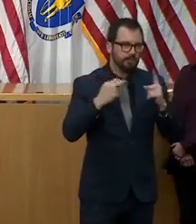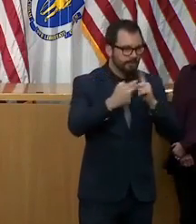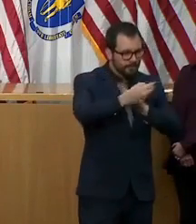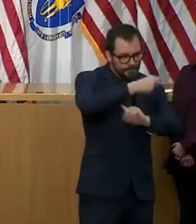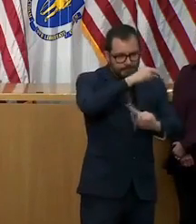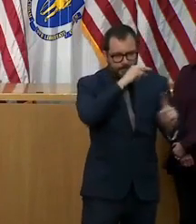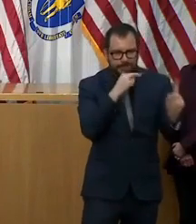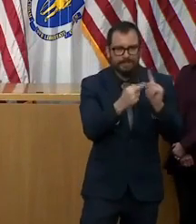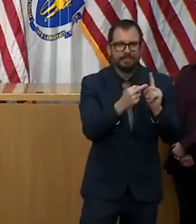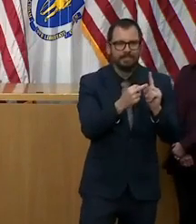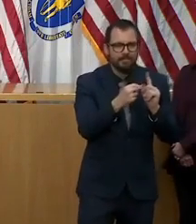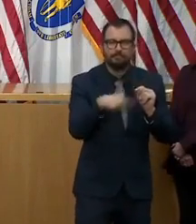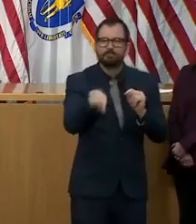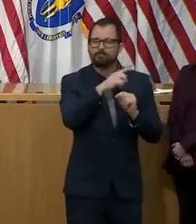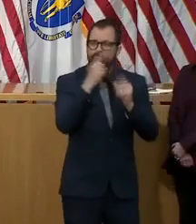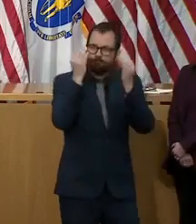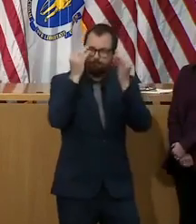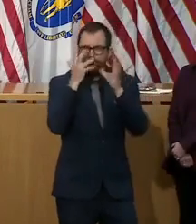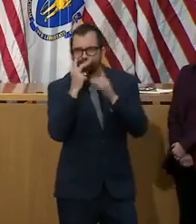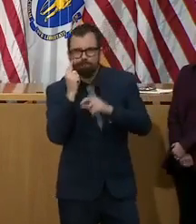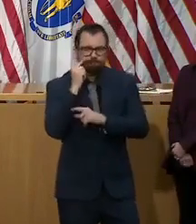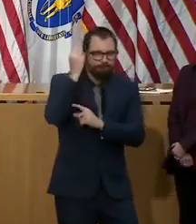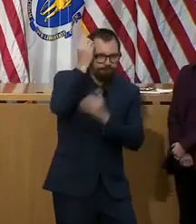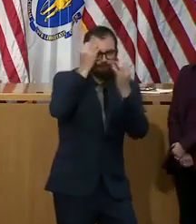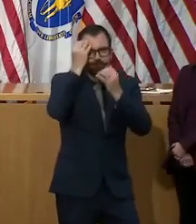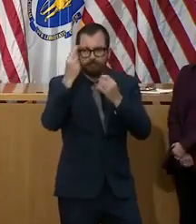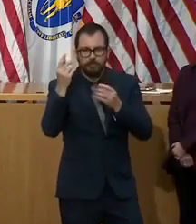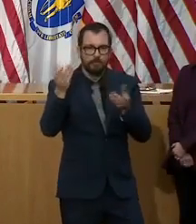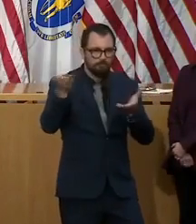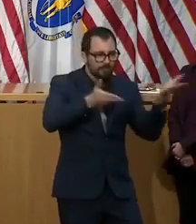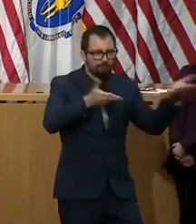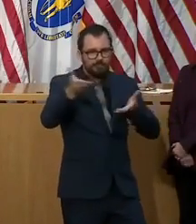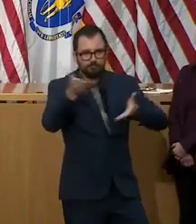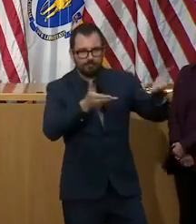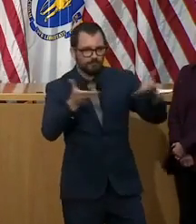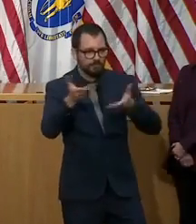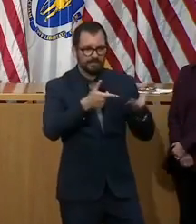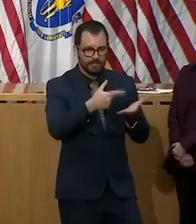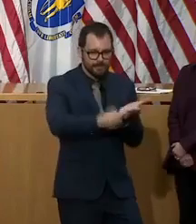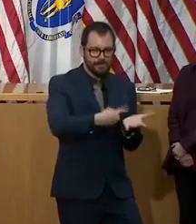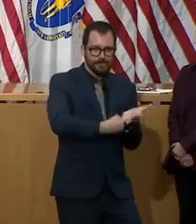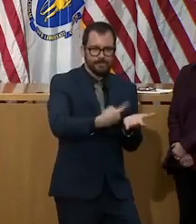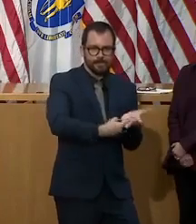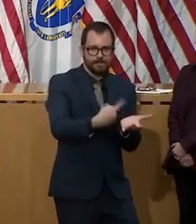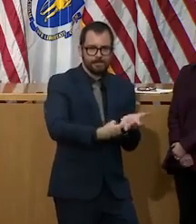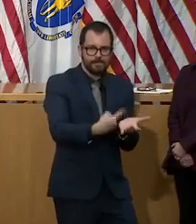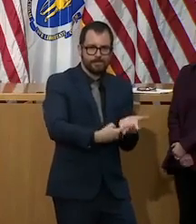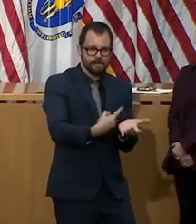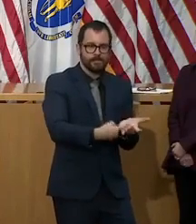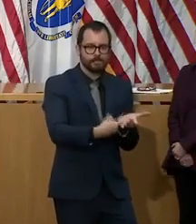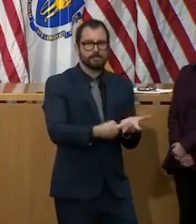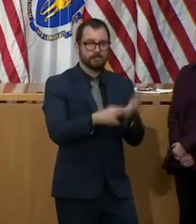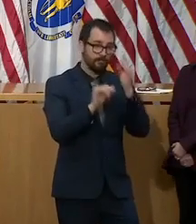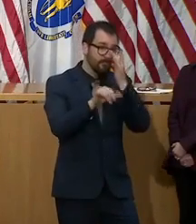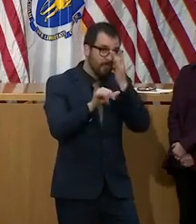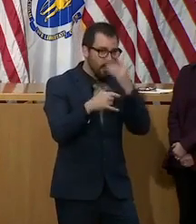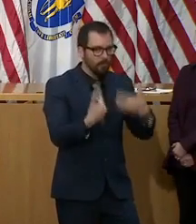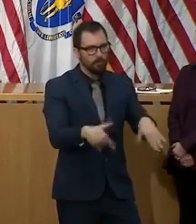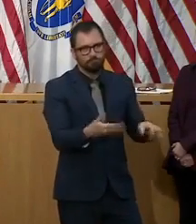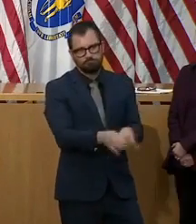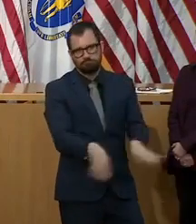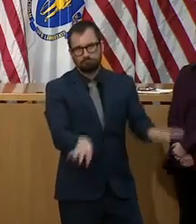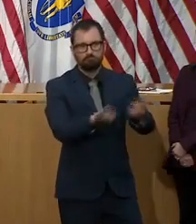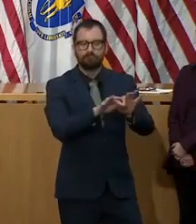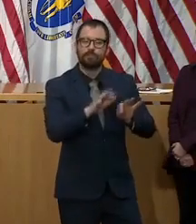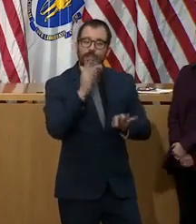as real-time information around how they're seeing their own workplaces in other parts